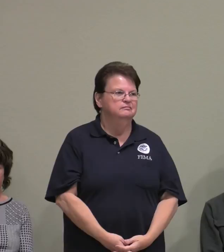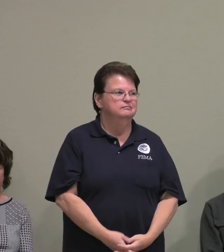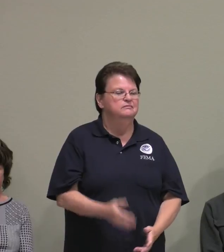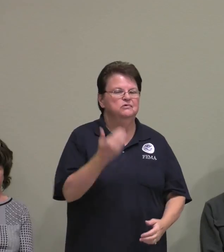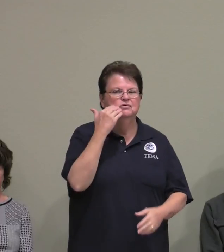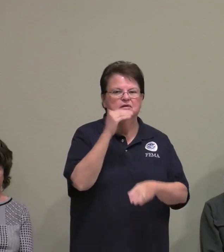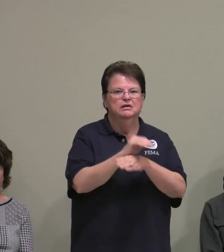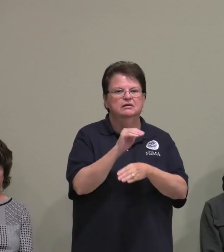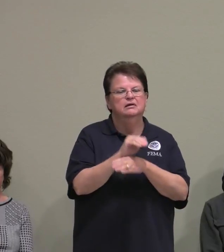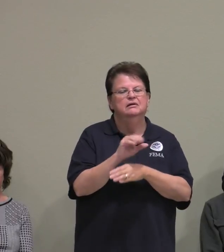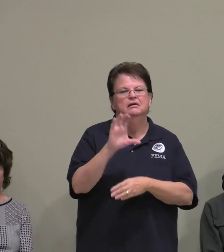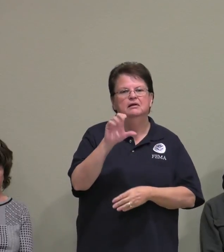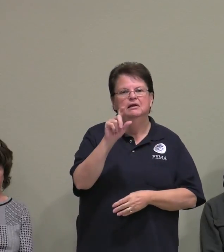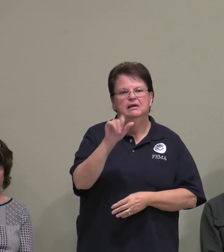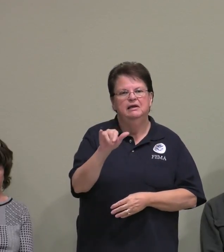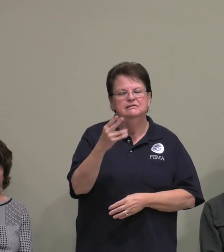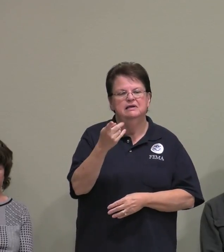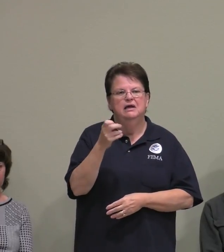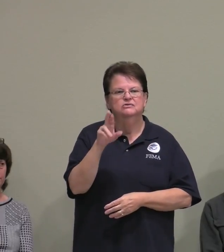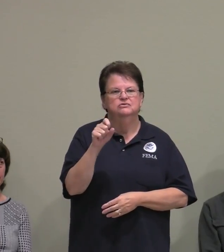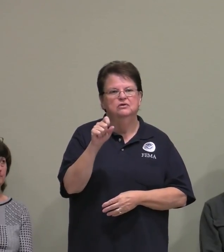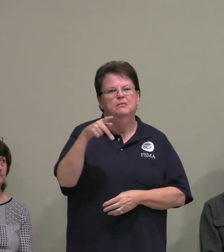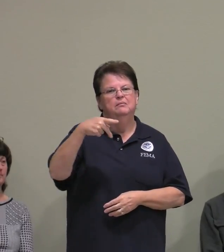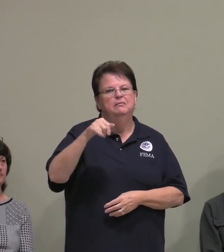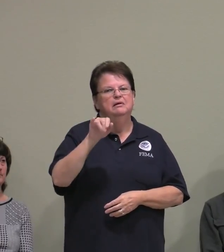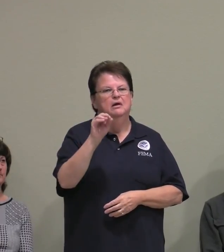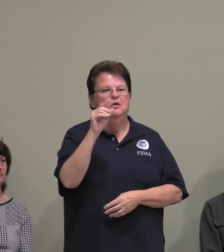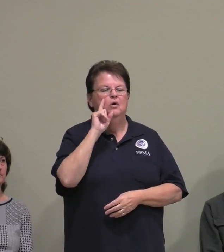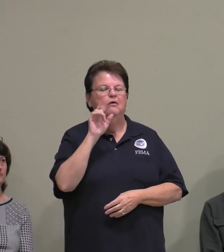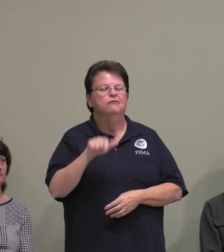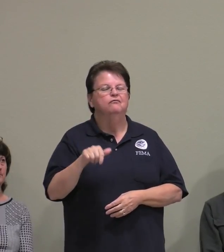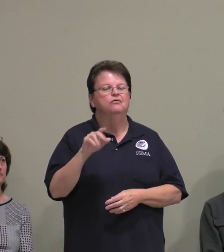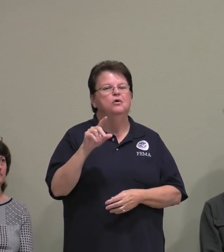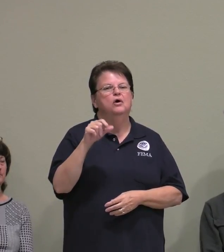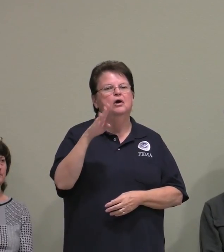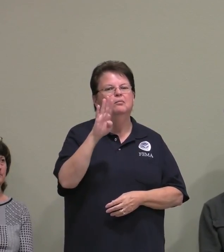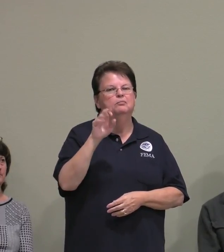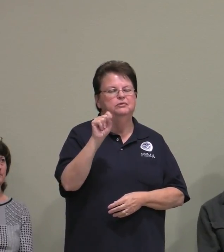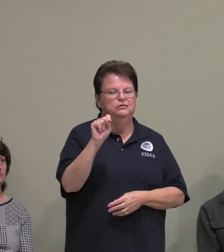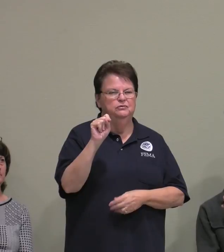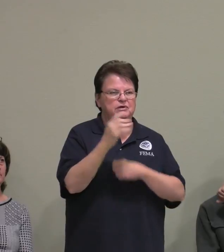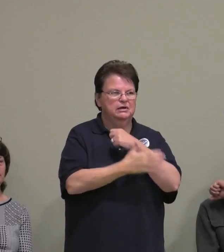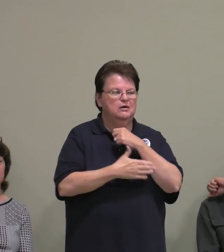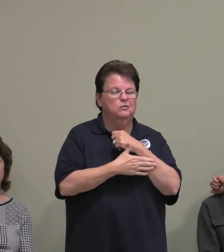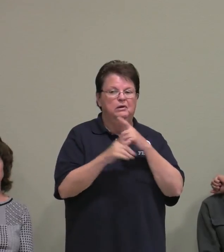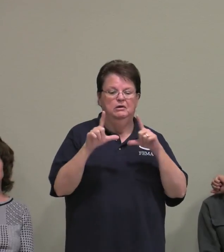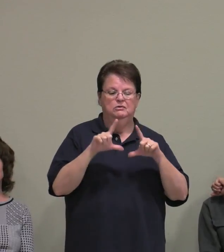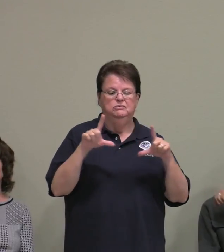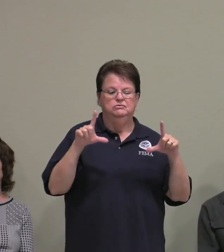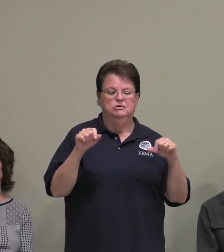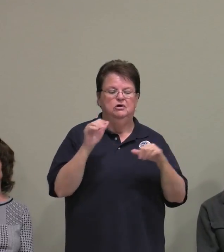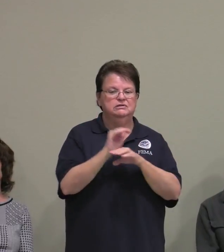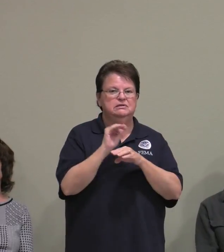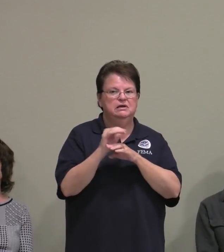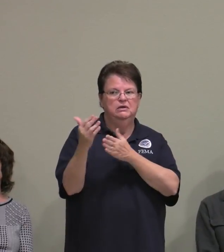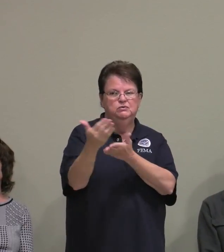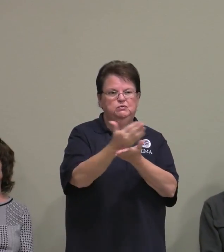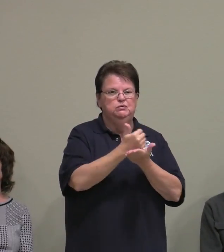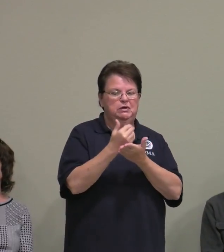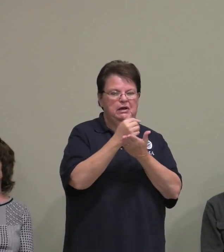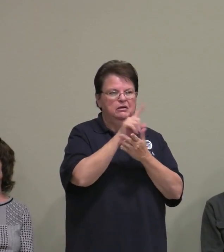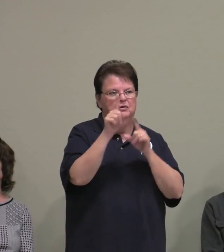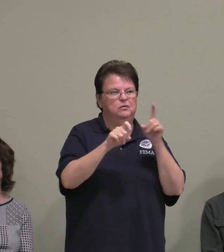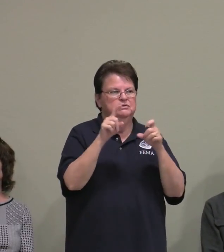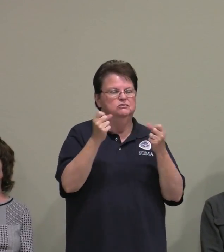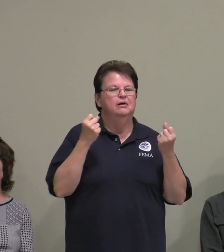Good evening. My name is Casey Hatcher. I'm a public information officer for Butte County. We have used some cards tonight to gather questions, and